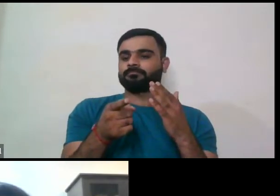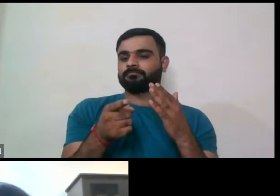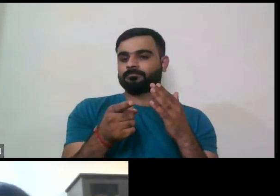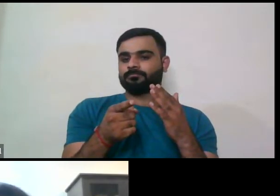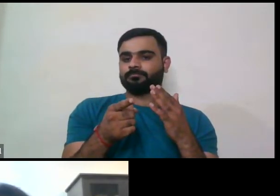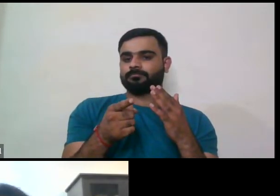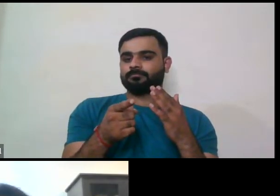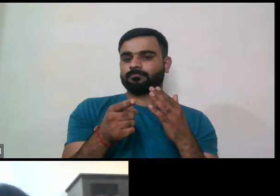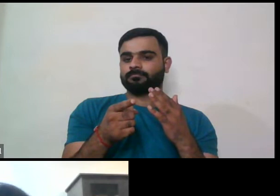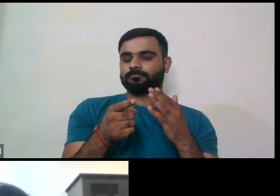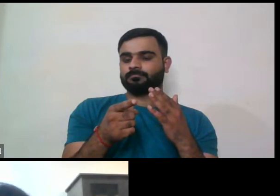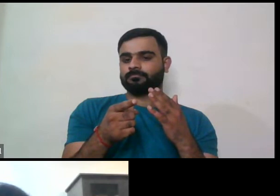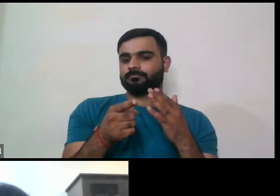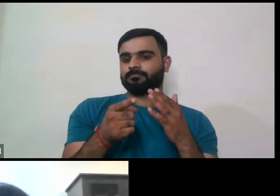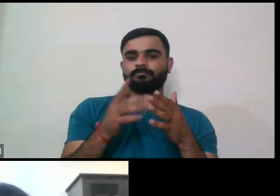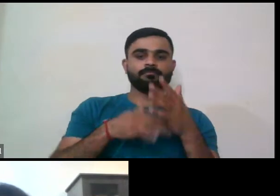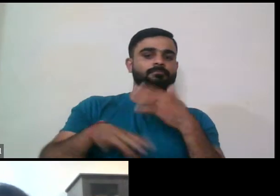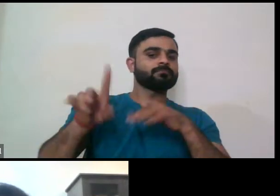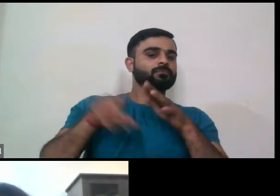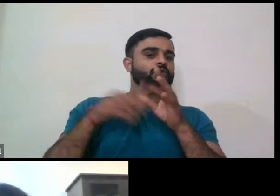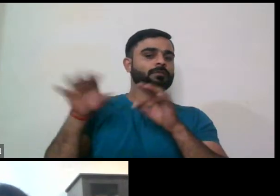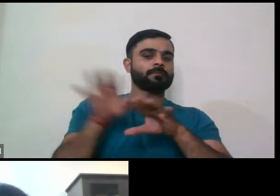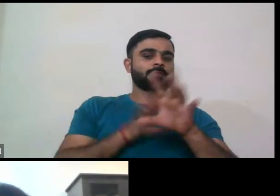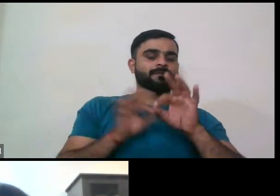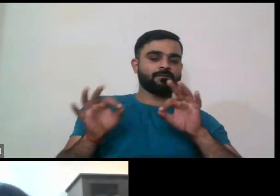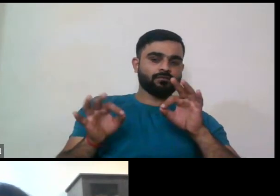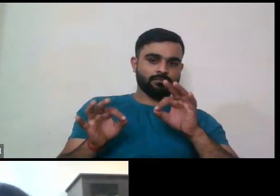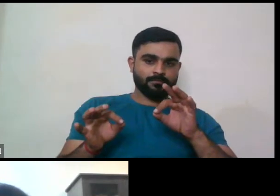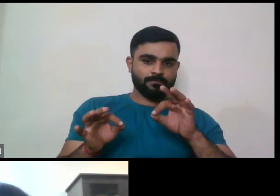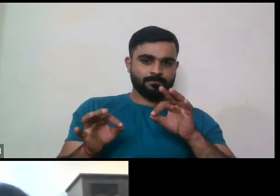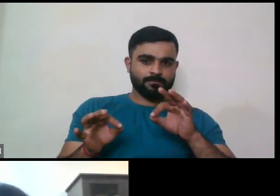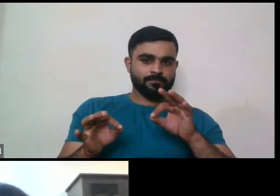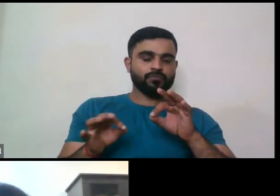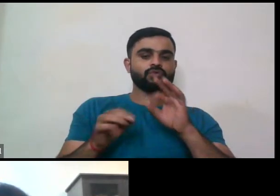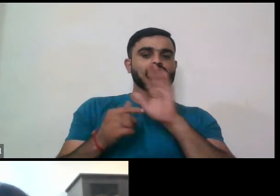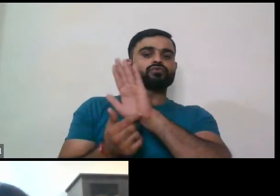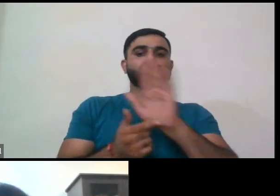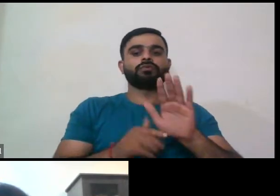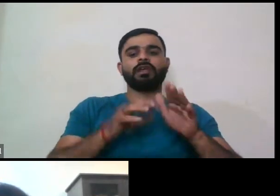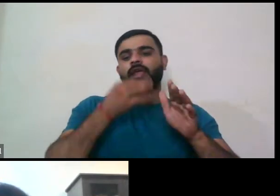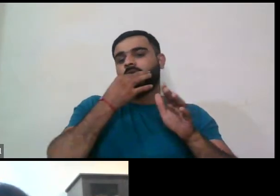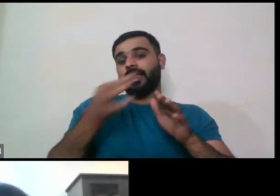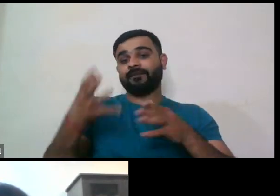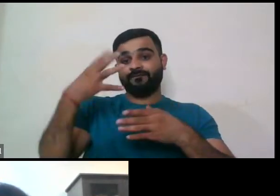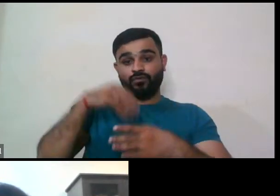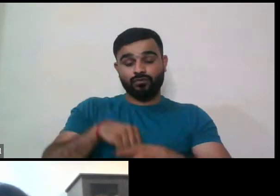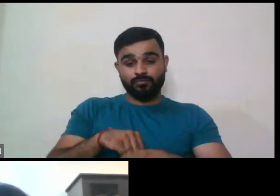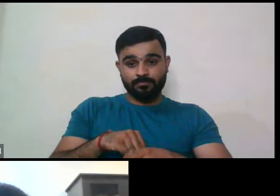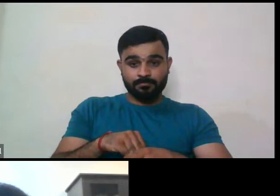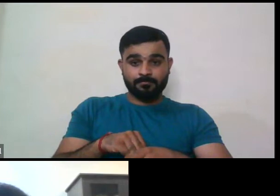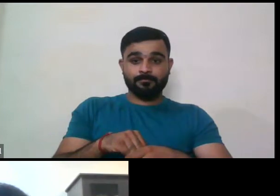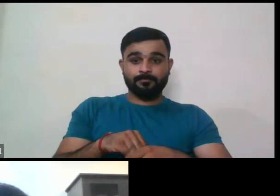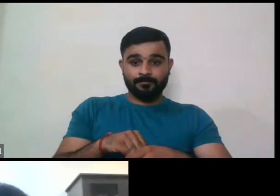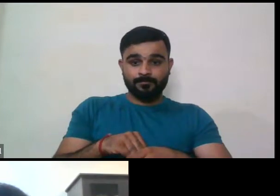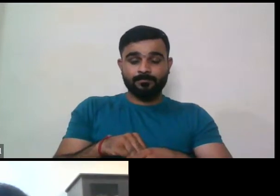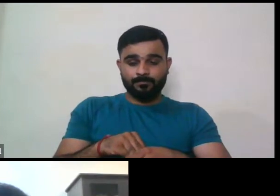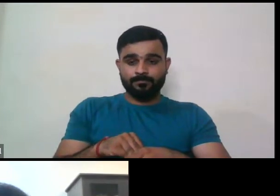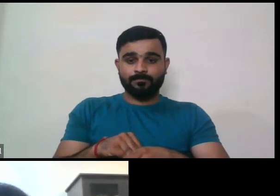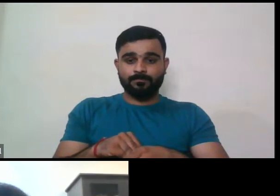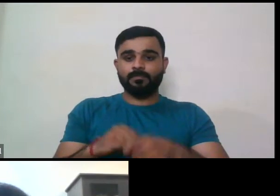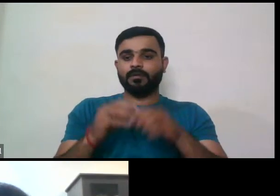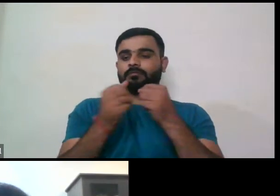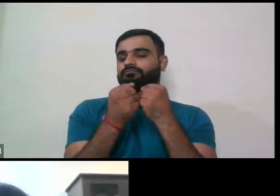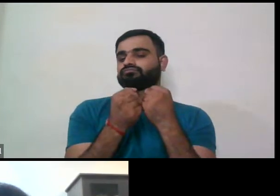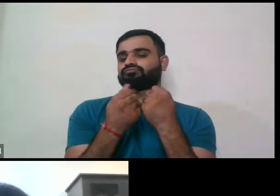co that you already mentioned has very clearly shown. So I mean, to us, therefore, there seems to be there are lots